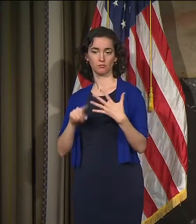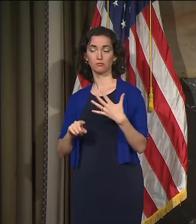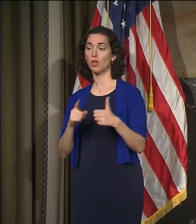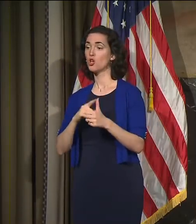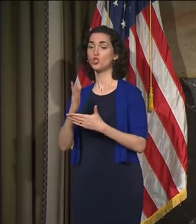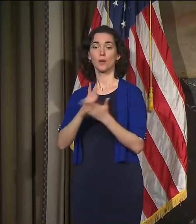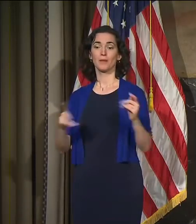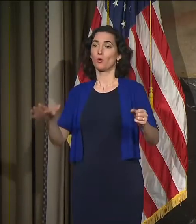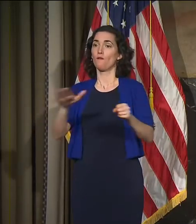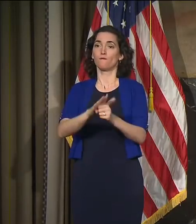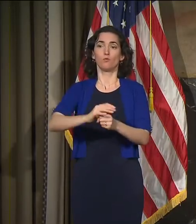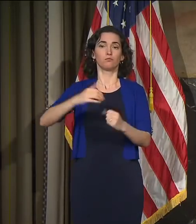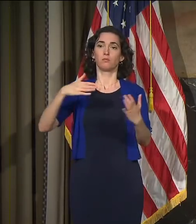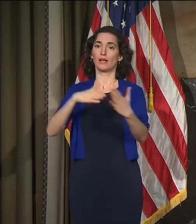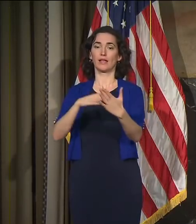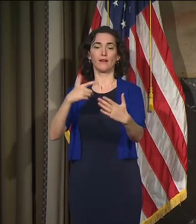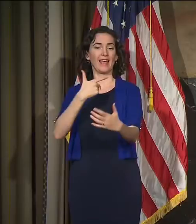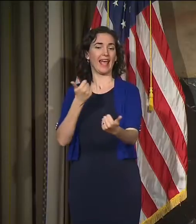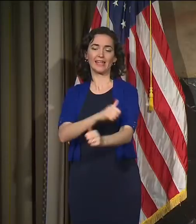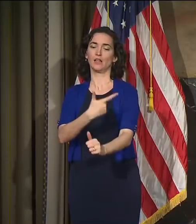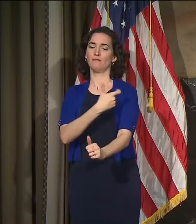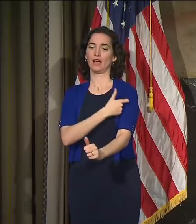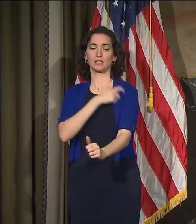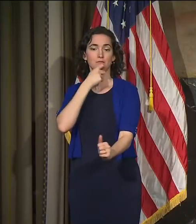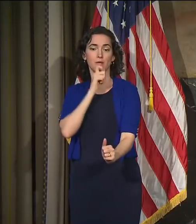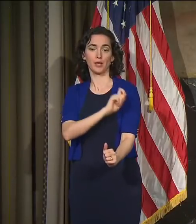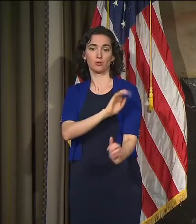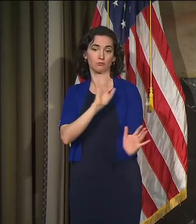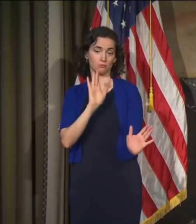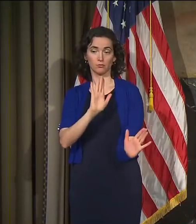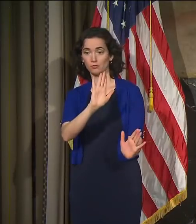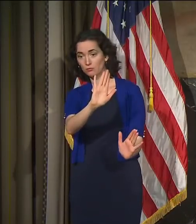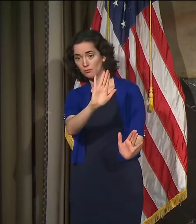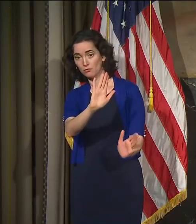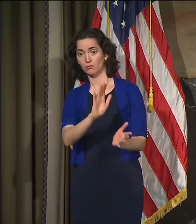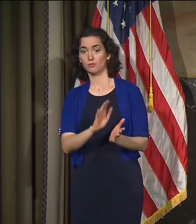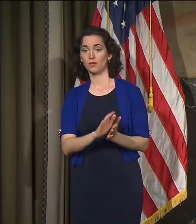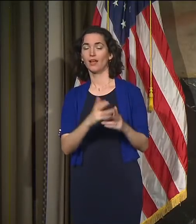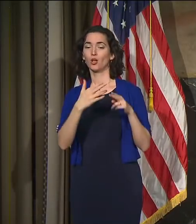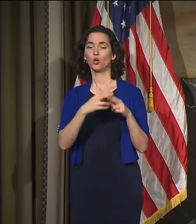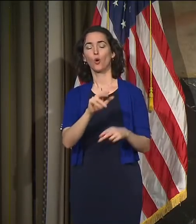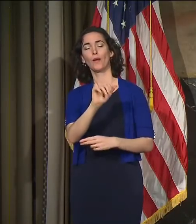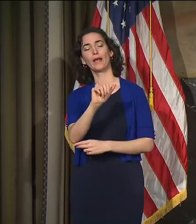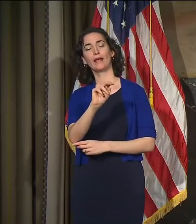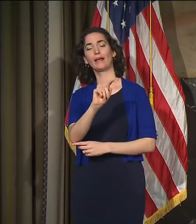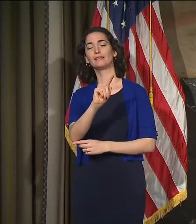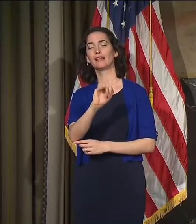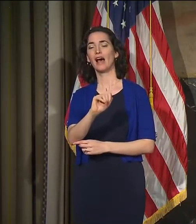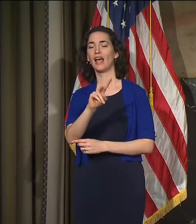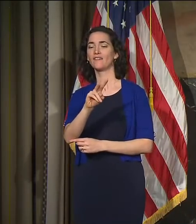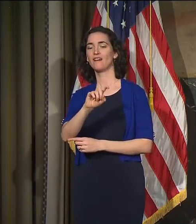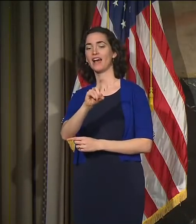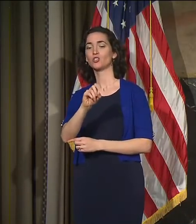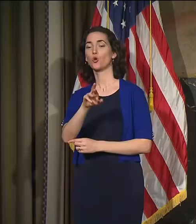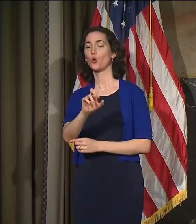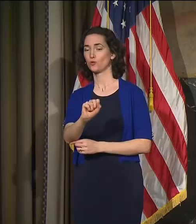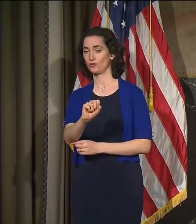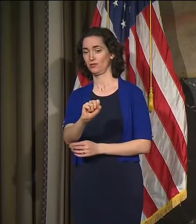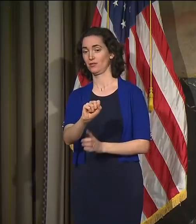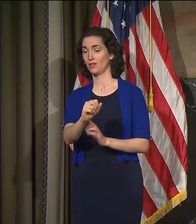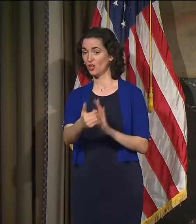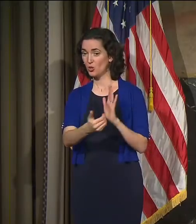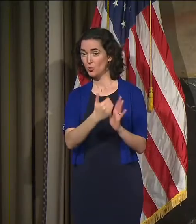vaccines, generally speaking, and they're known as anti-vaxxers, and that's not